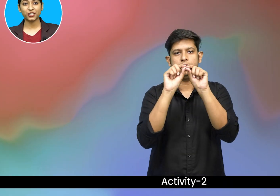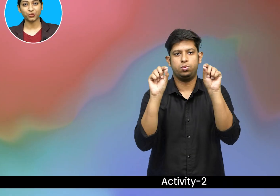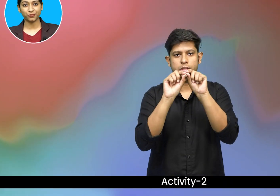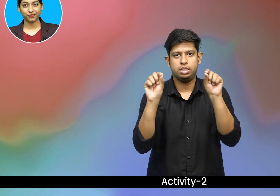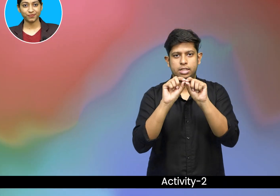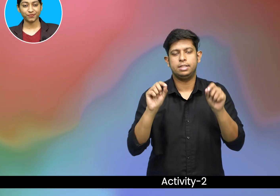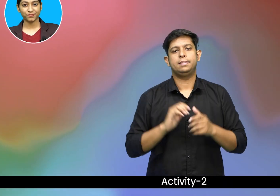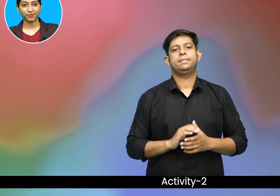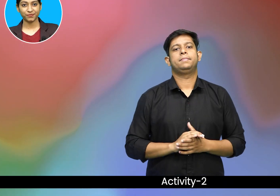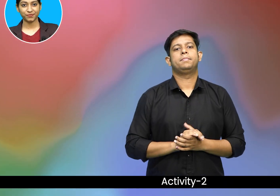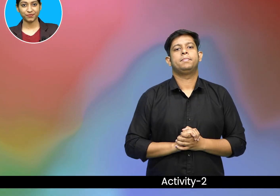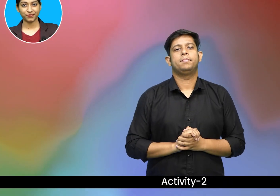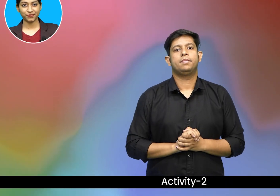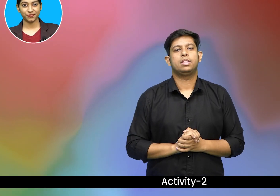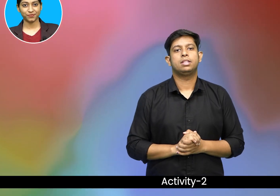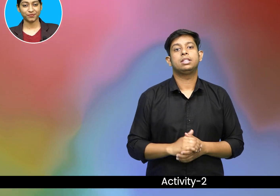Activity 2.